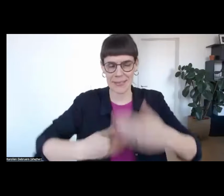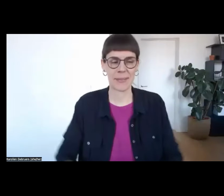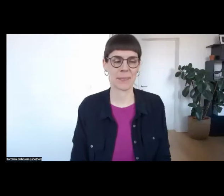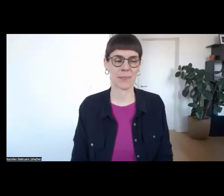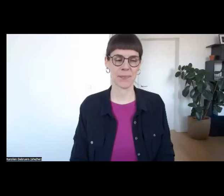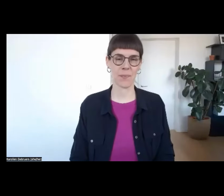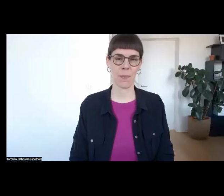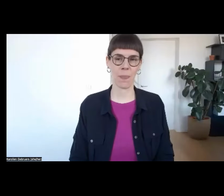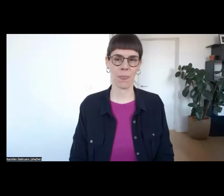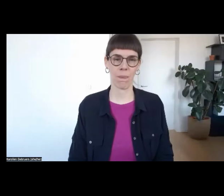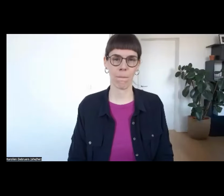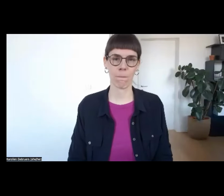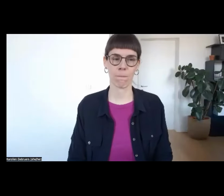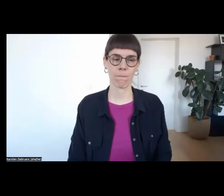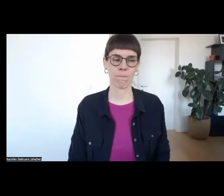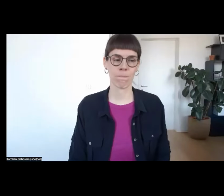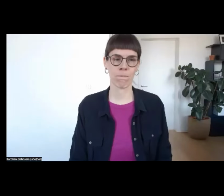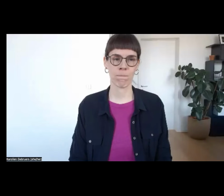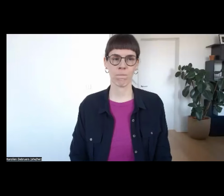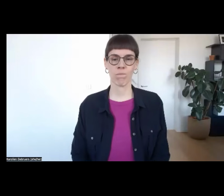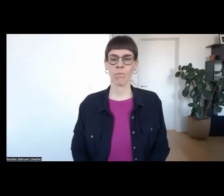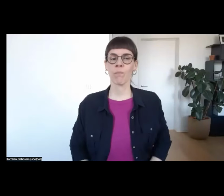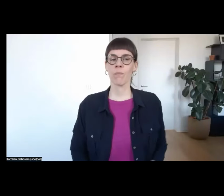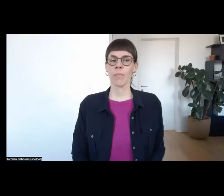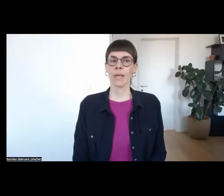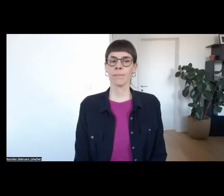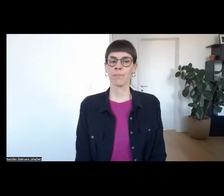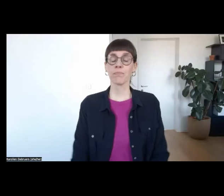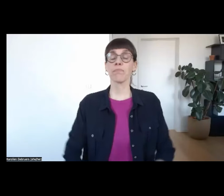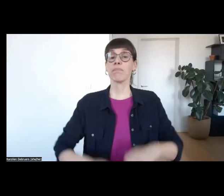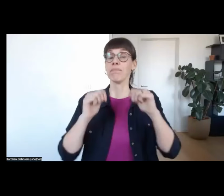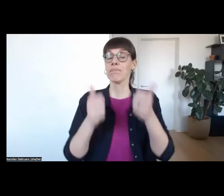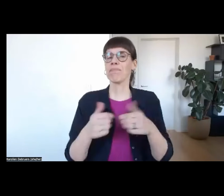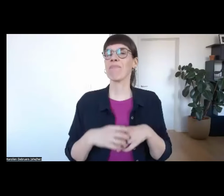my research question will be in the end, because I'm still working through that process.